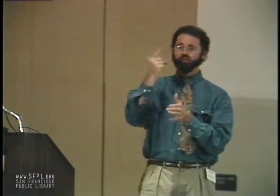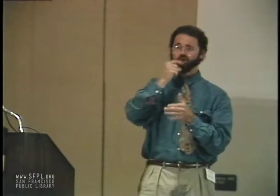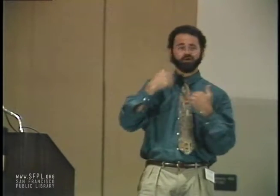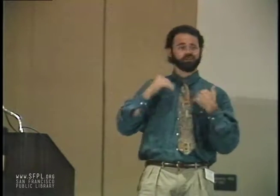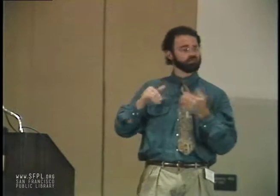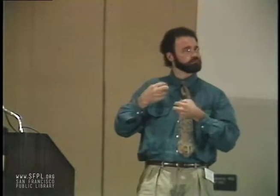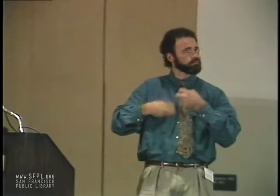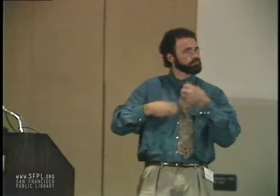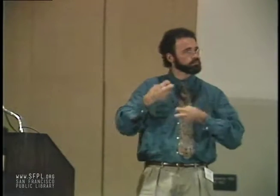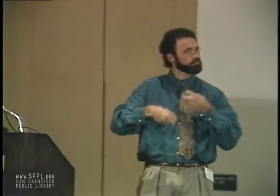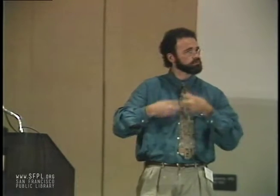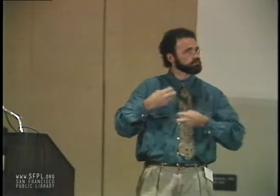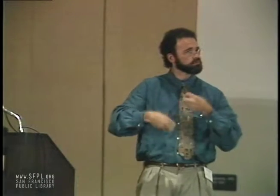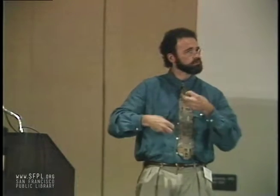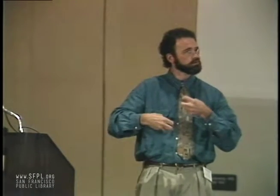hearing.